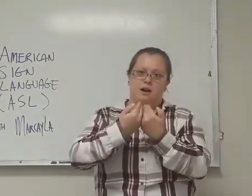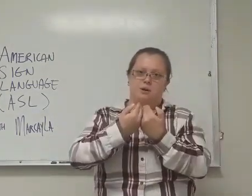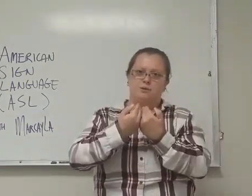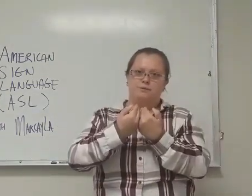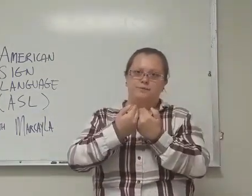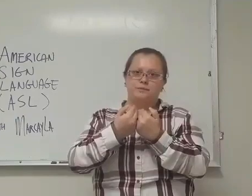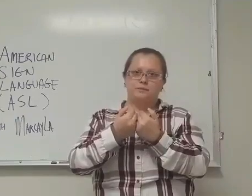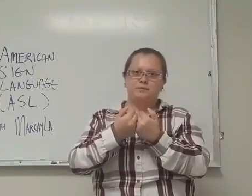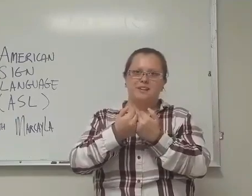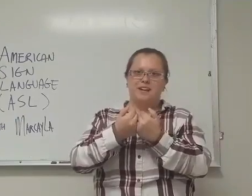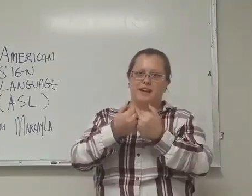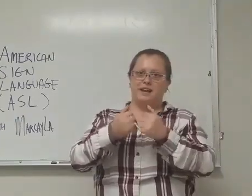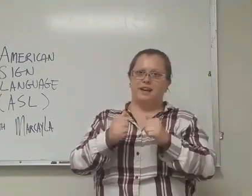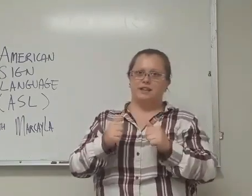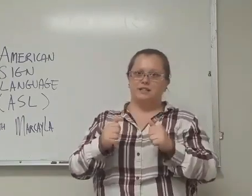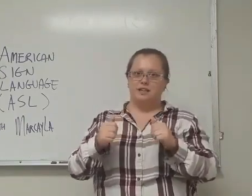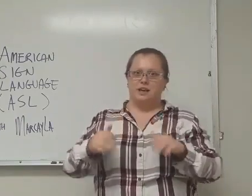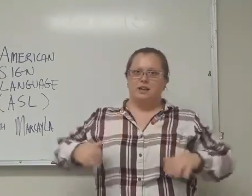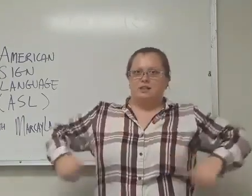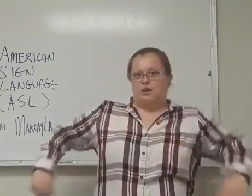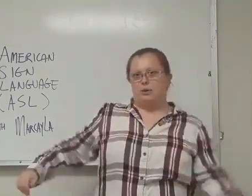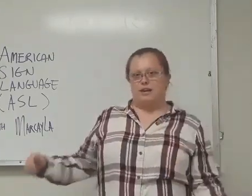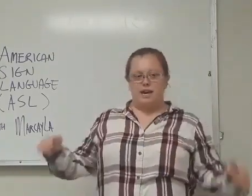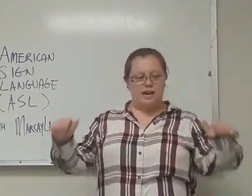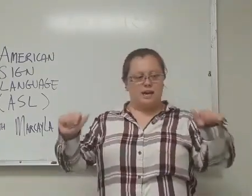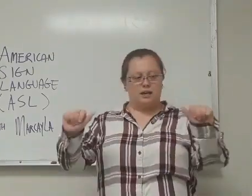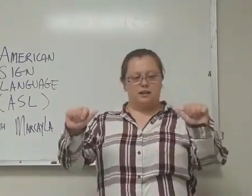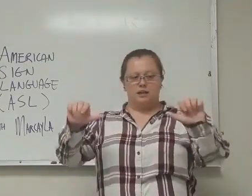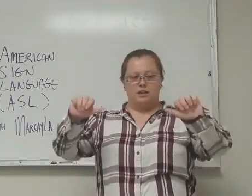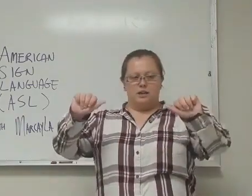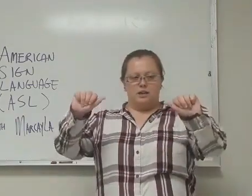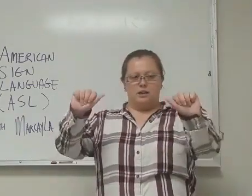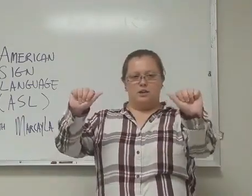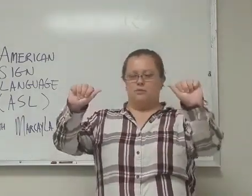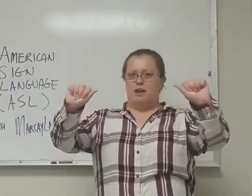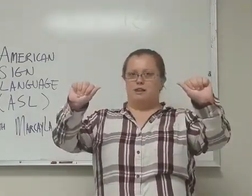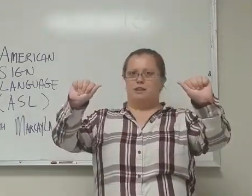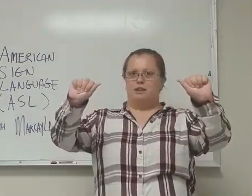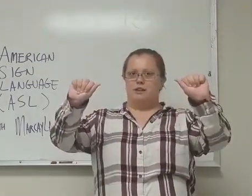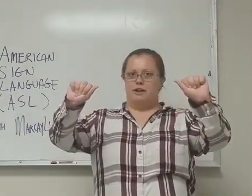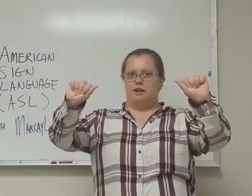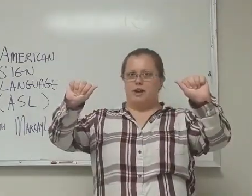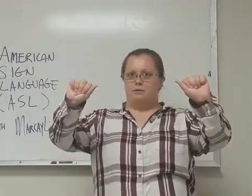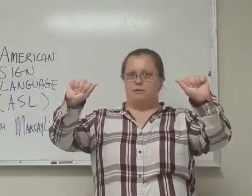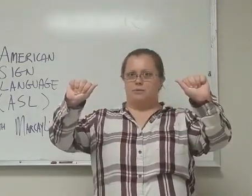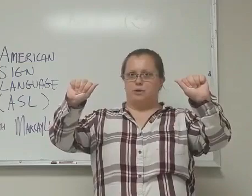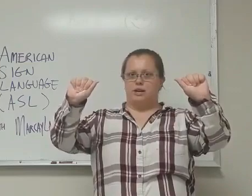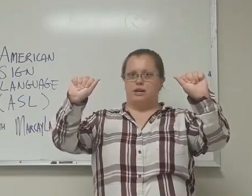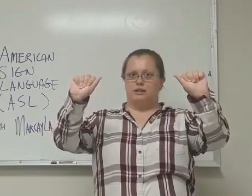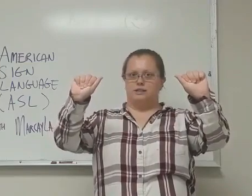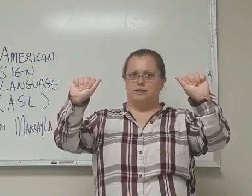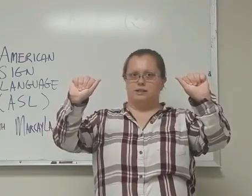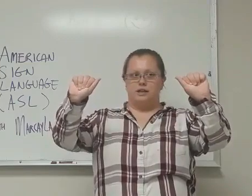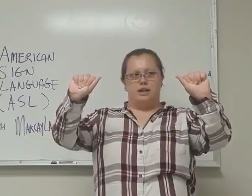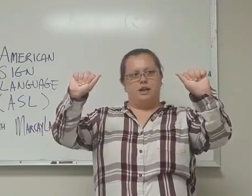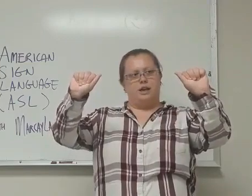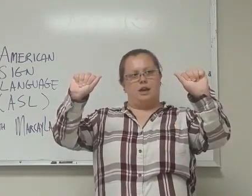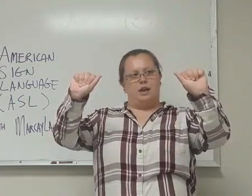how. And then with can, you make the letter A with both hands, and